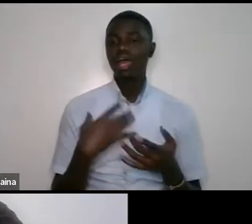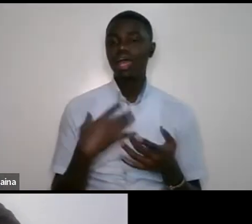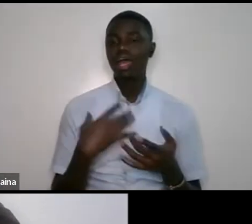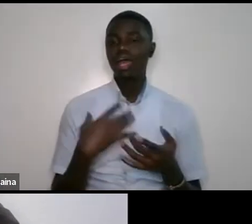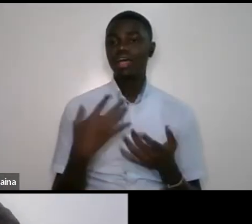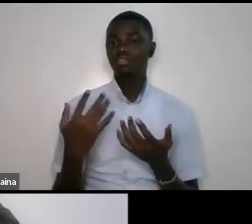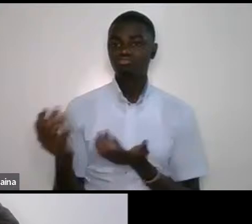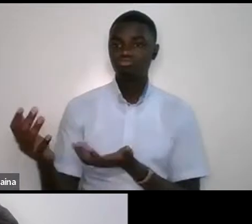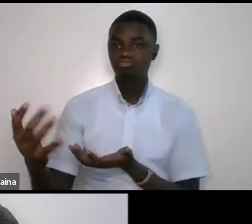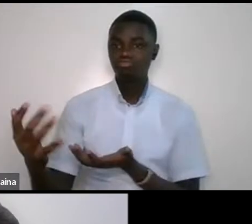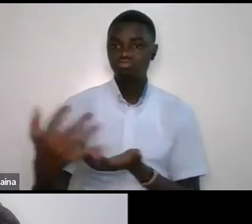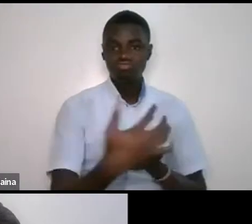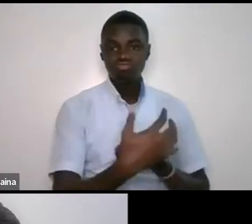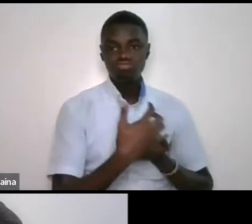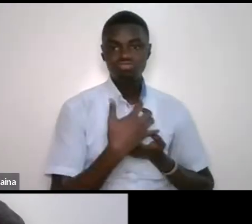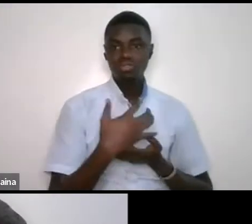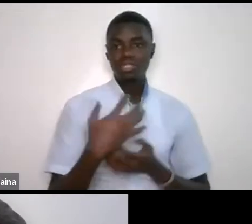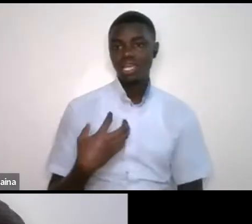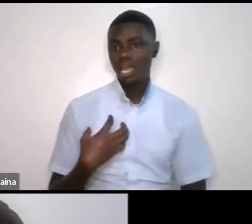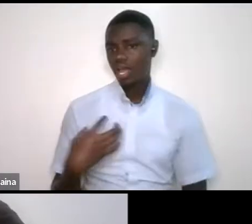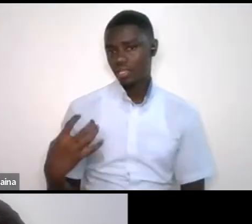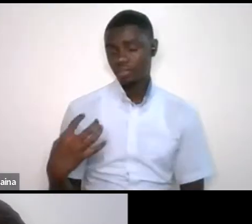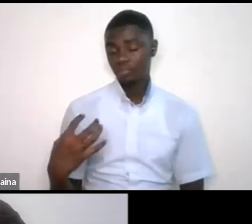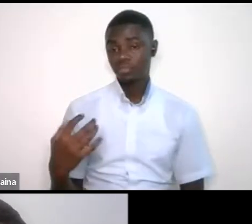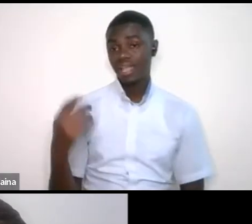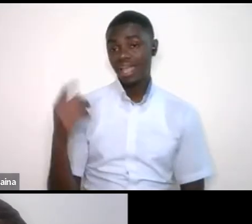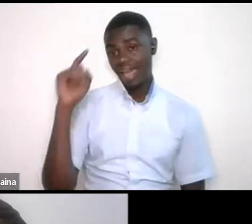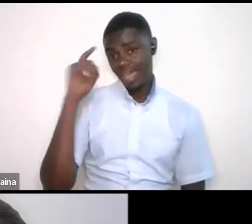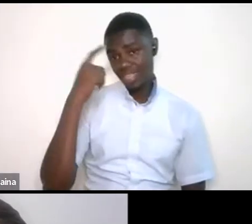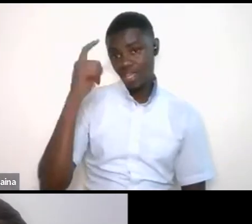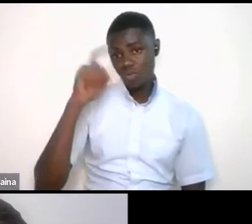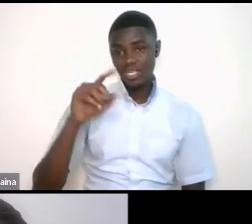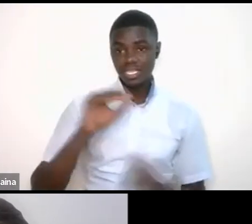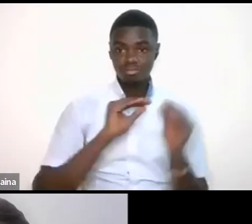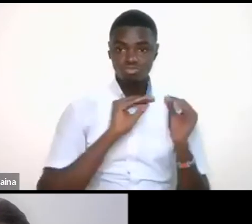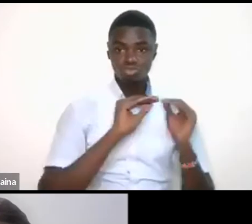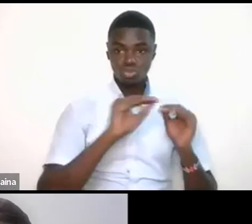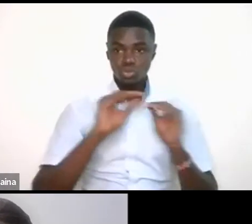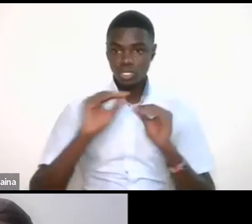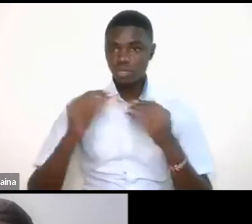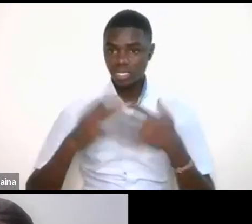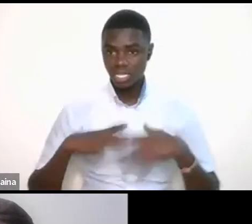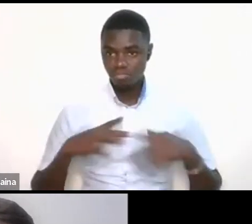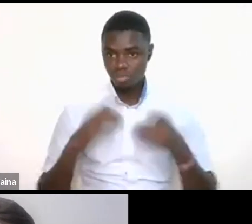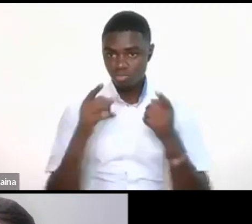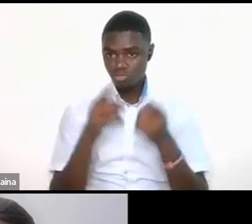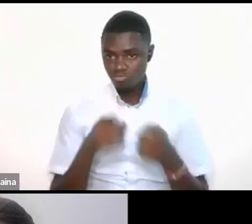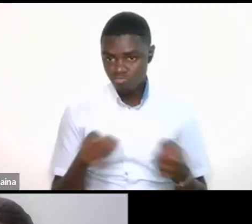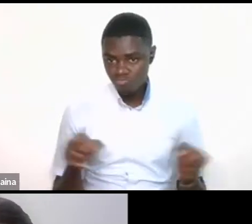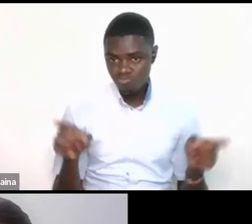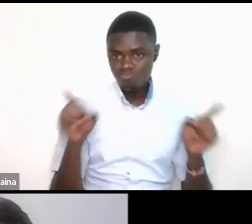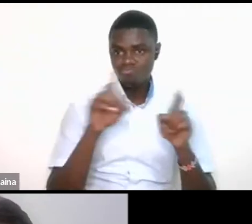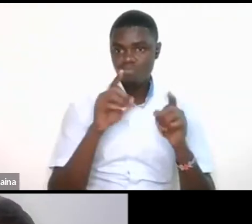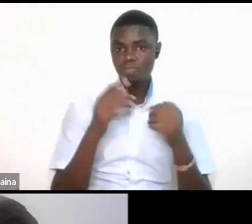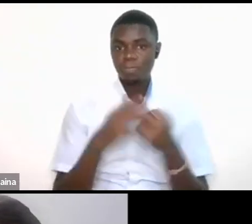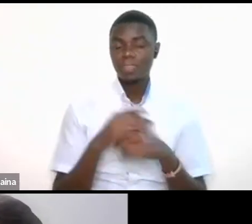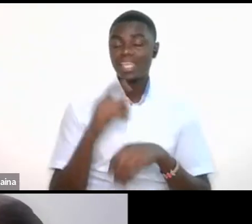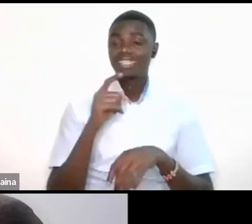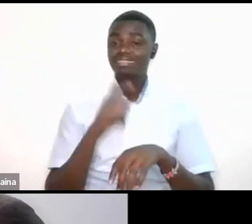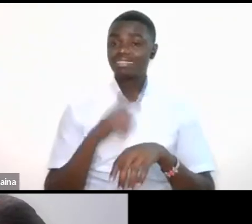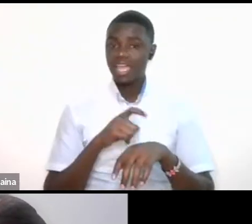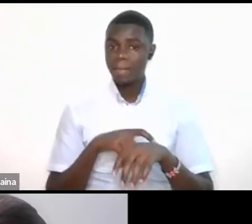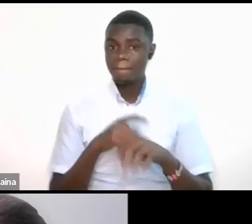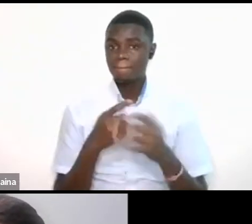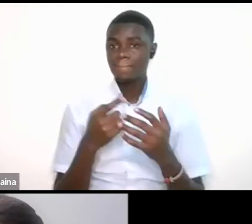And I think that we need to educate the population. And when we